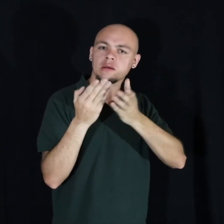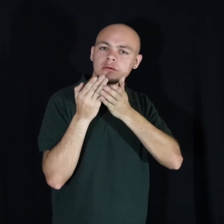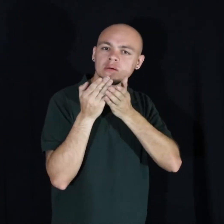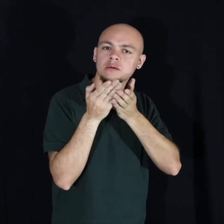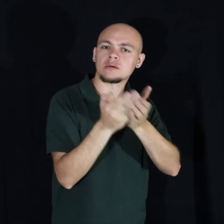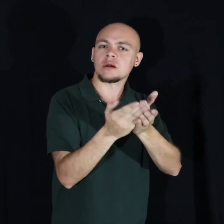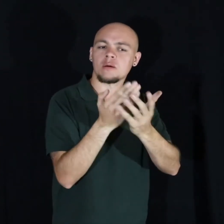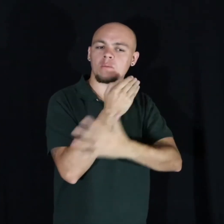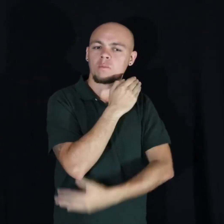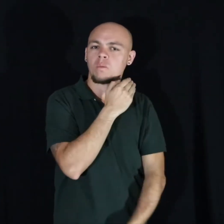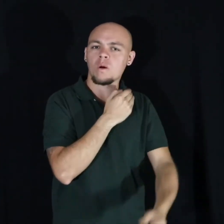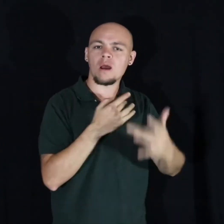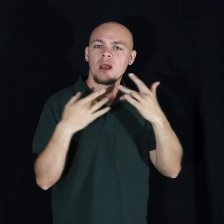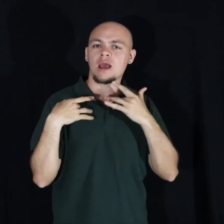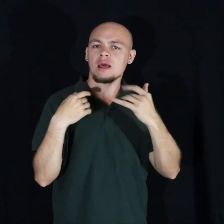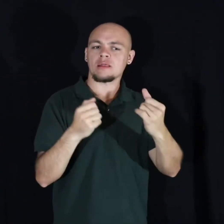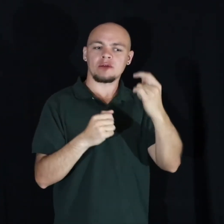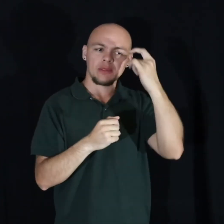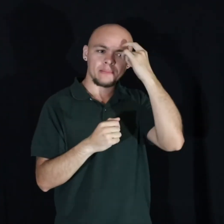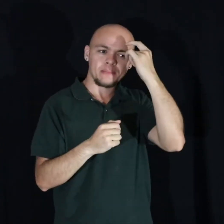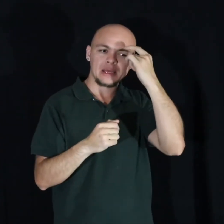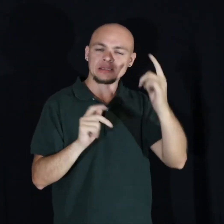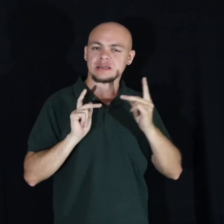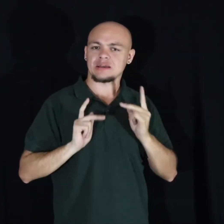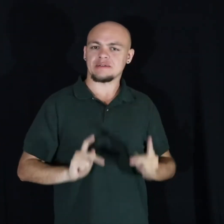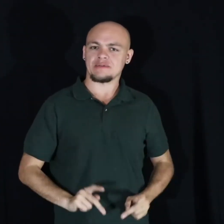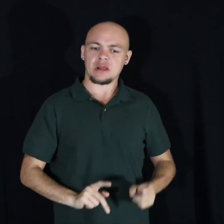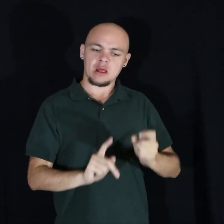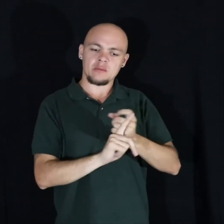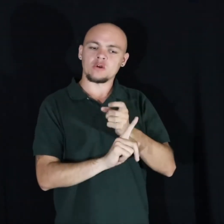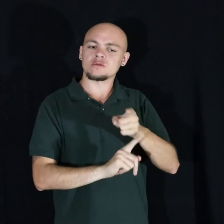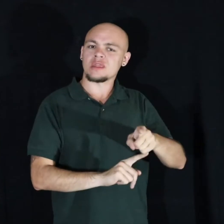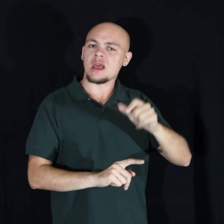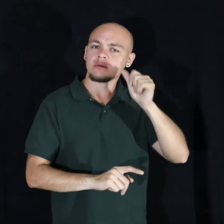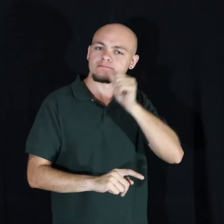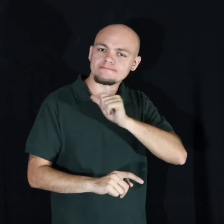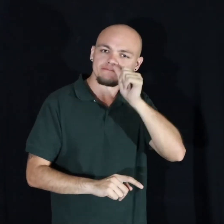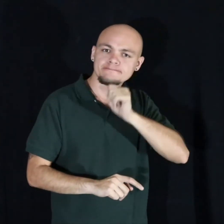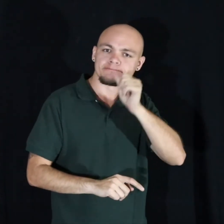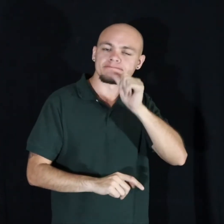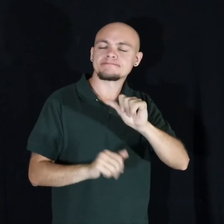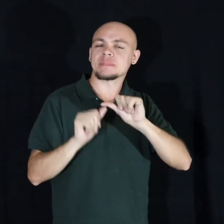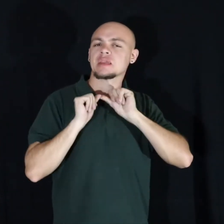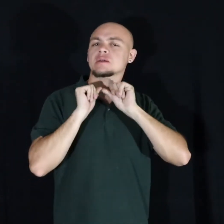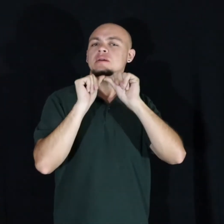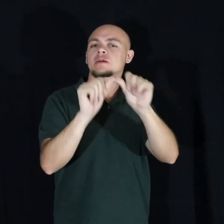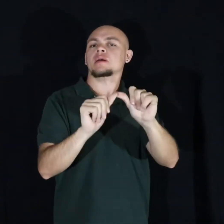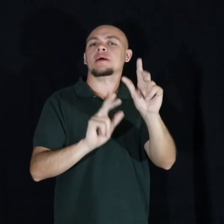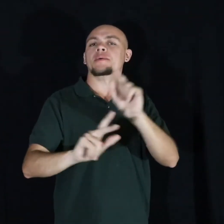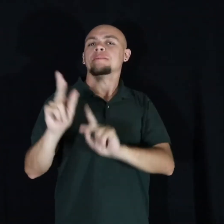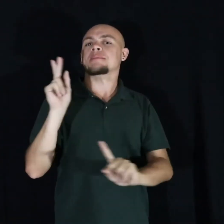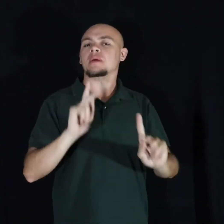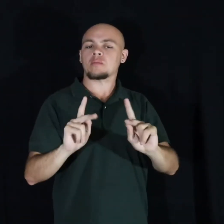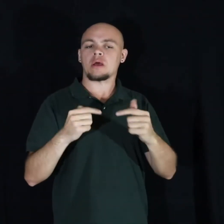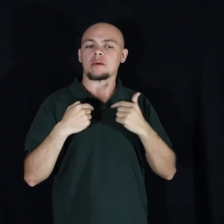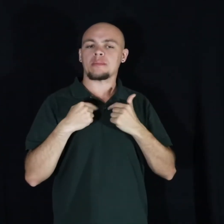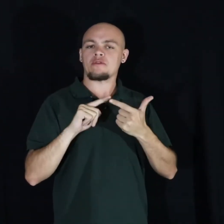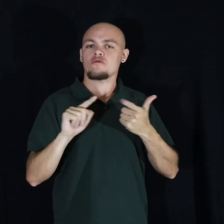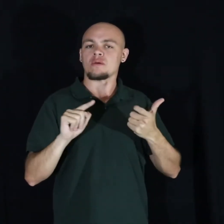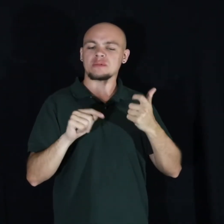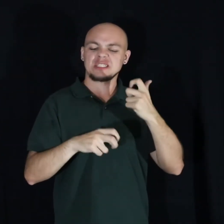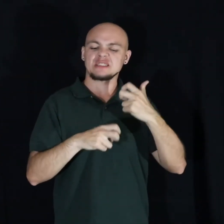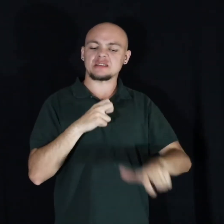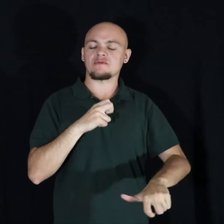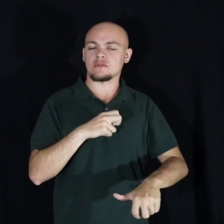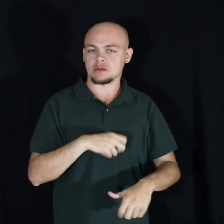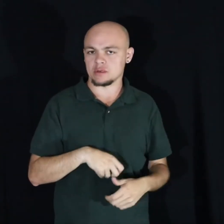poor health from the mental and physical abuse they had endured. Furthermore, I come from people that are tough and don't